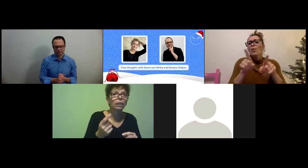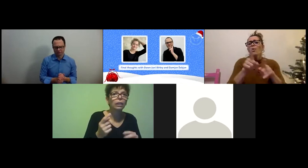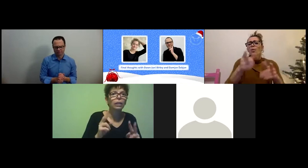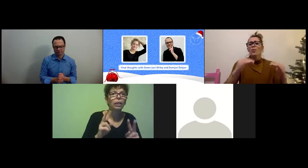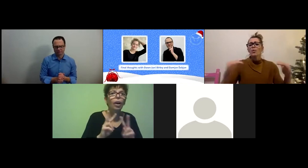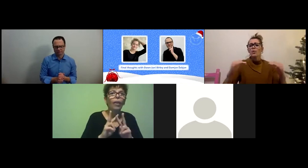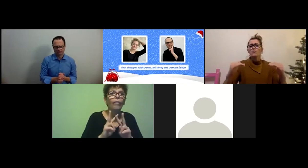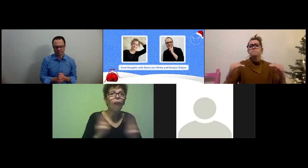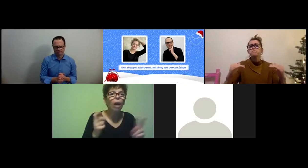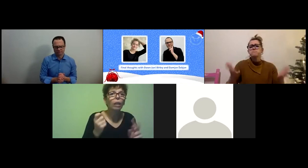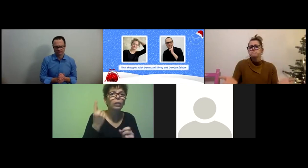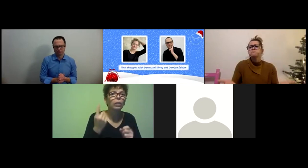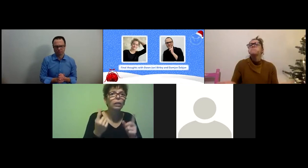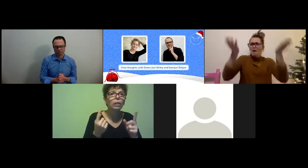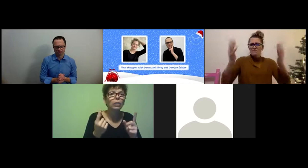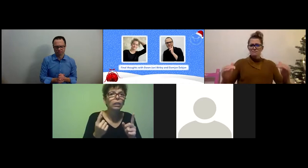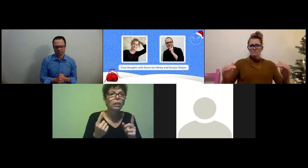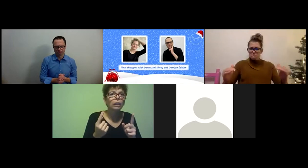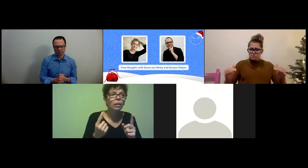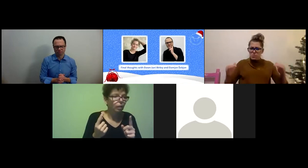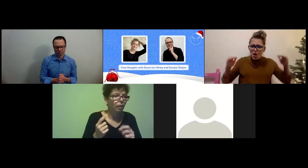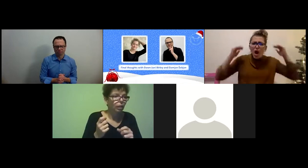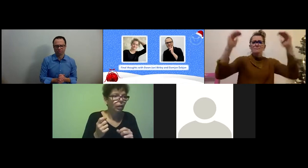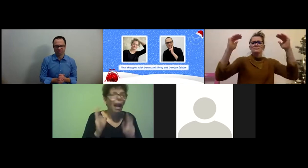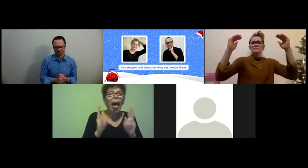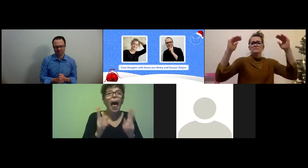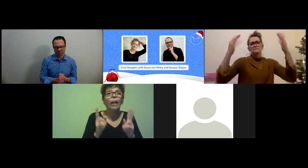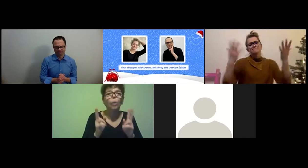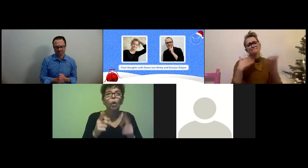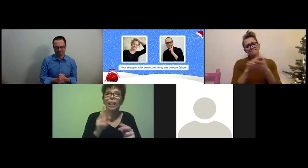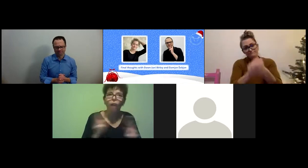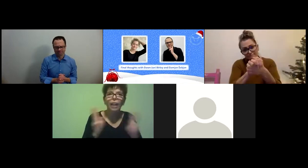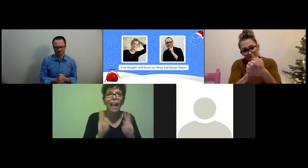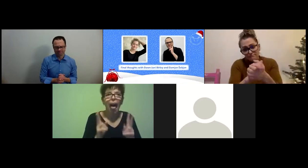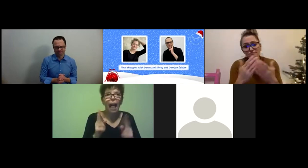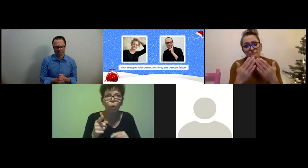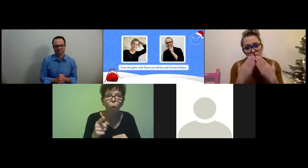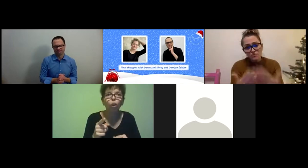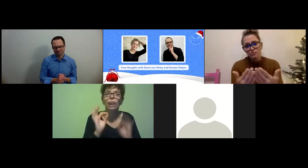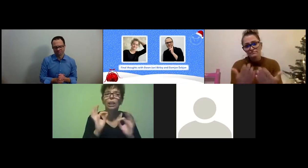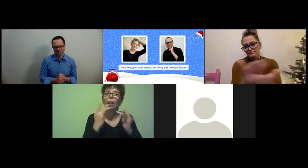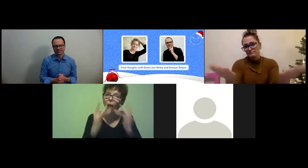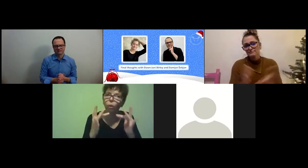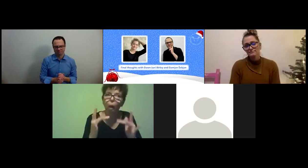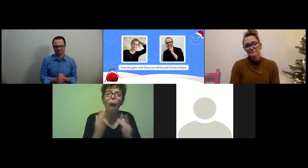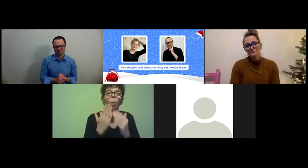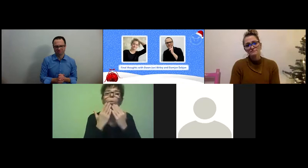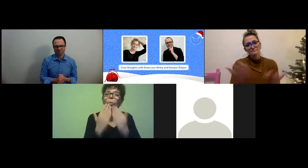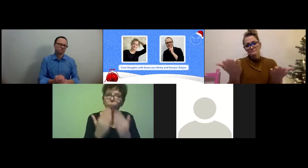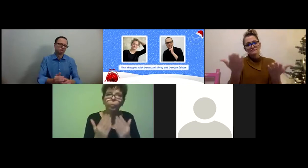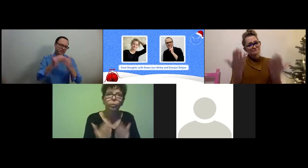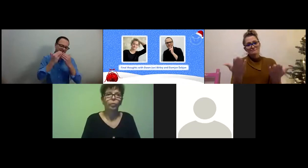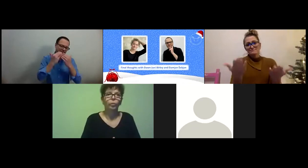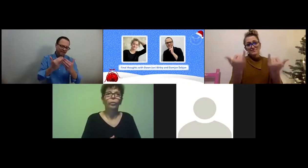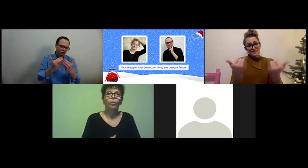here, that's for sure. And this is just the beginning. I think we can raise the bar and take it to the next level. Thanks